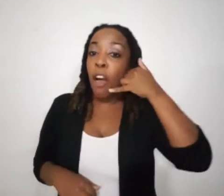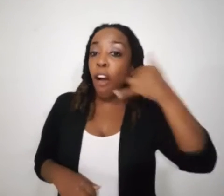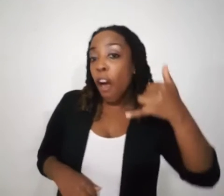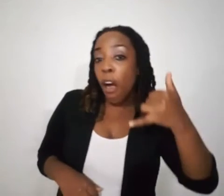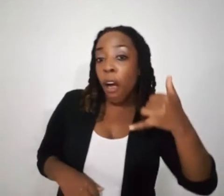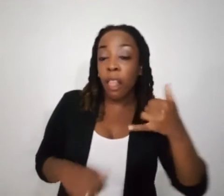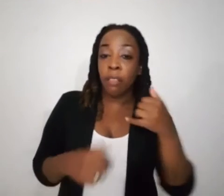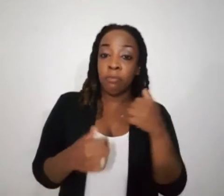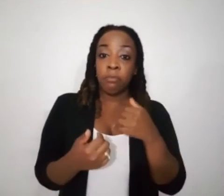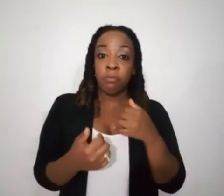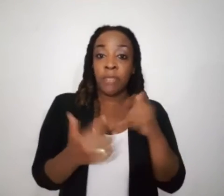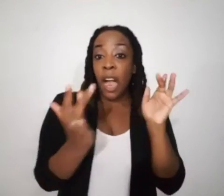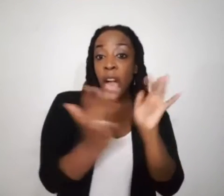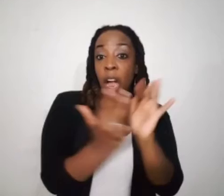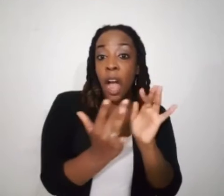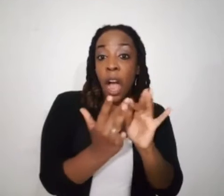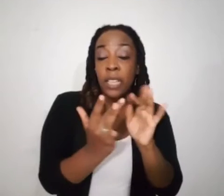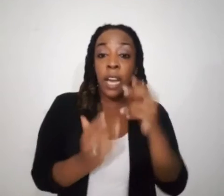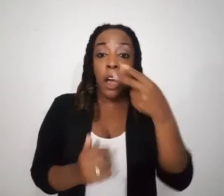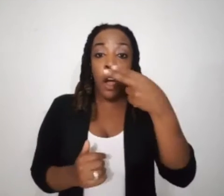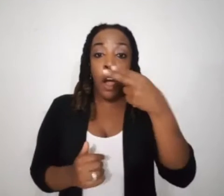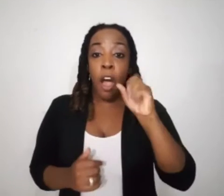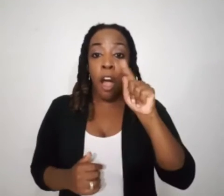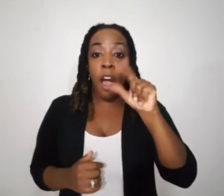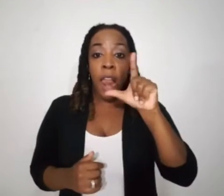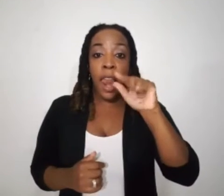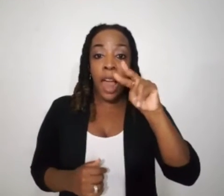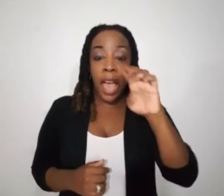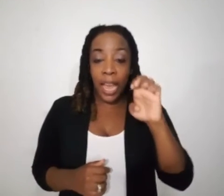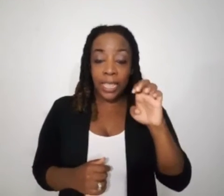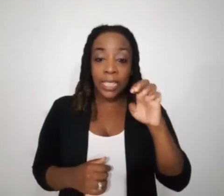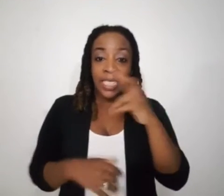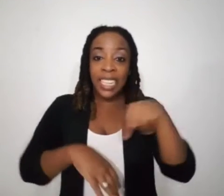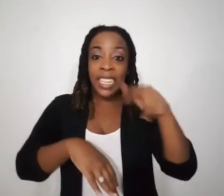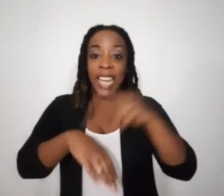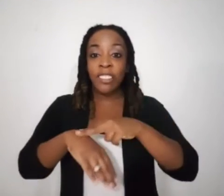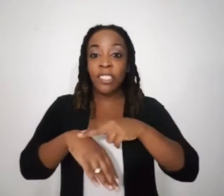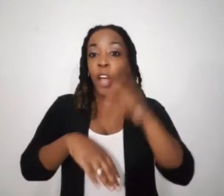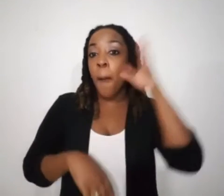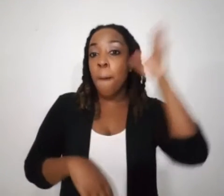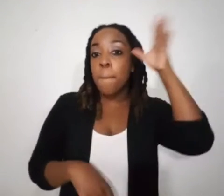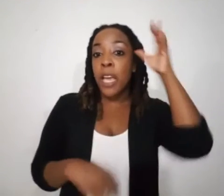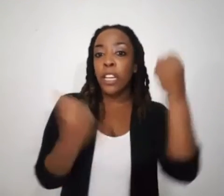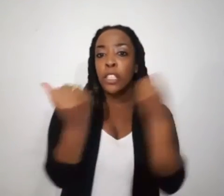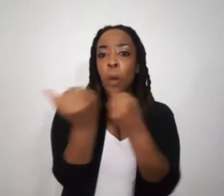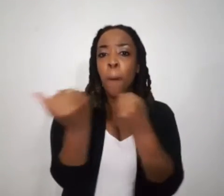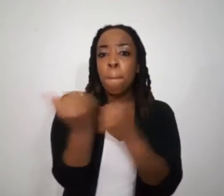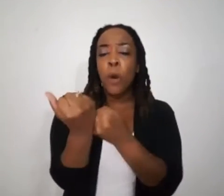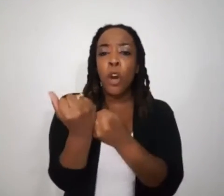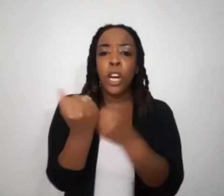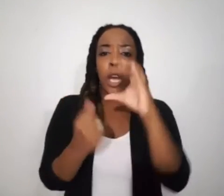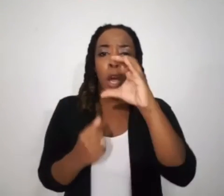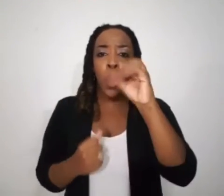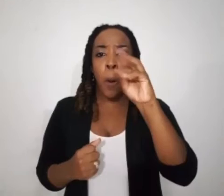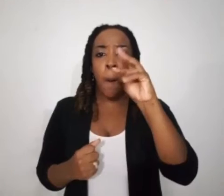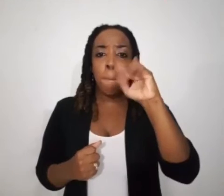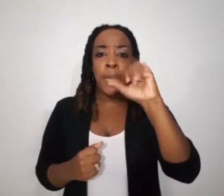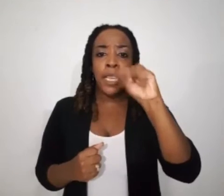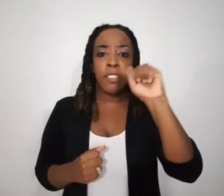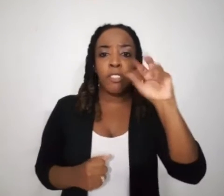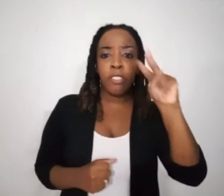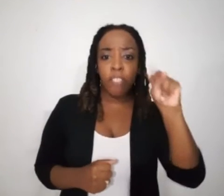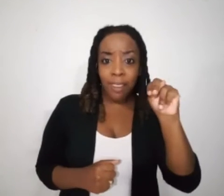the National Parent Support Commission has put out. There are some 36 different lines. There are